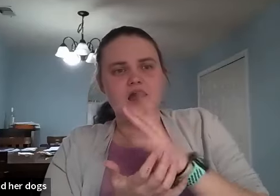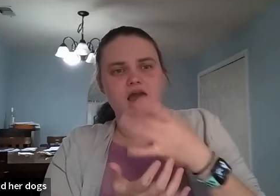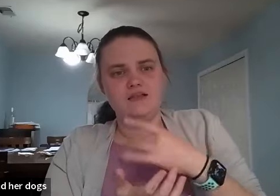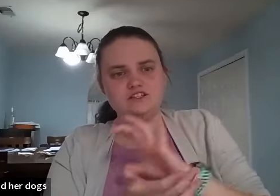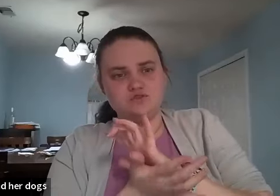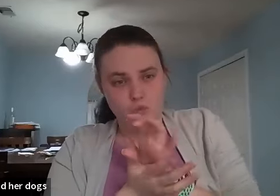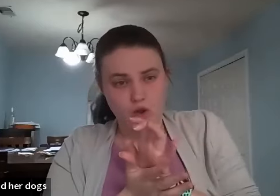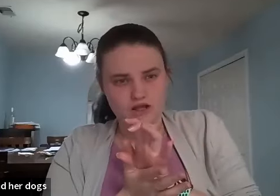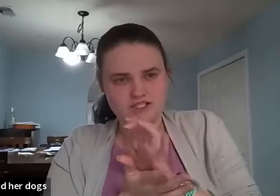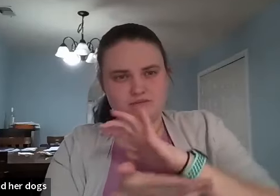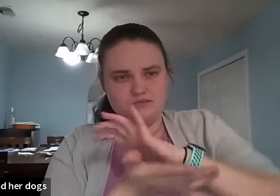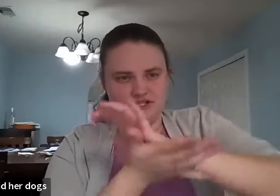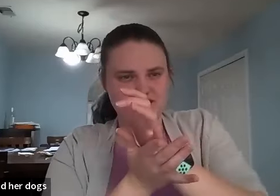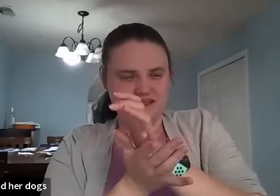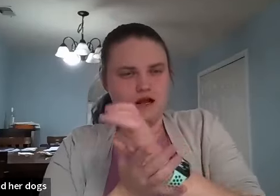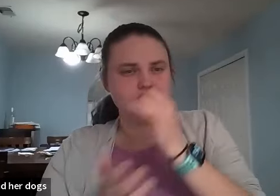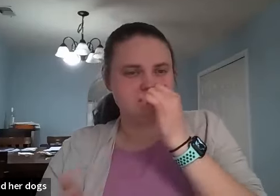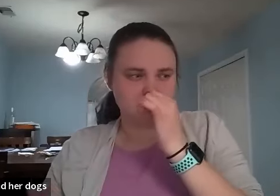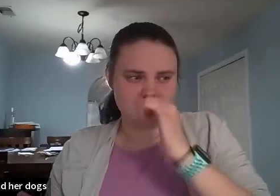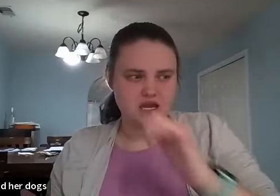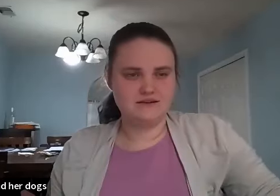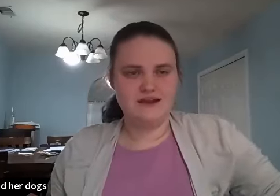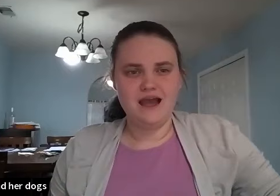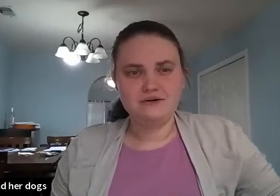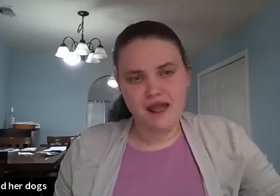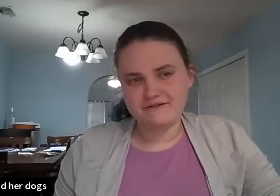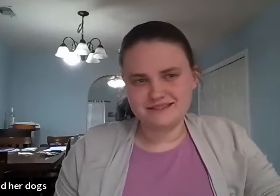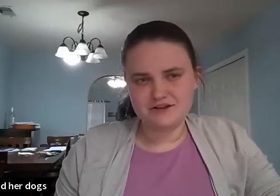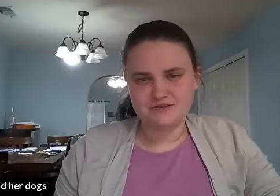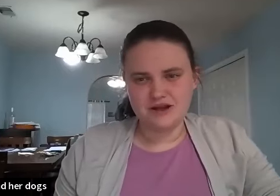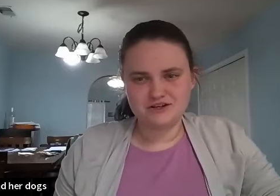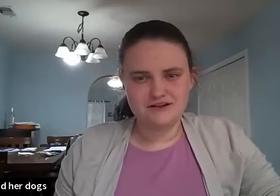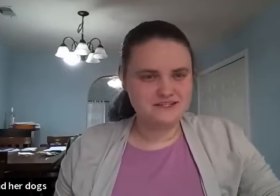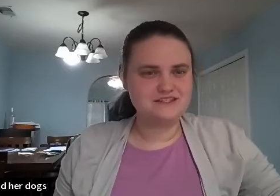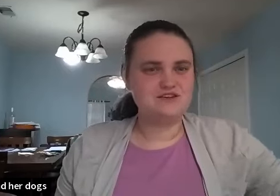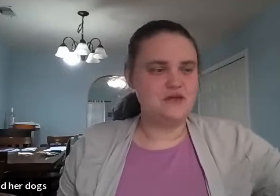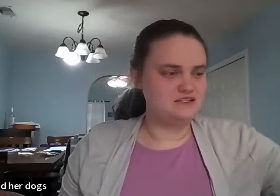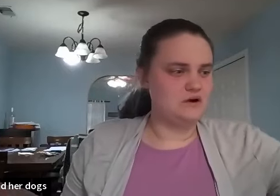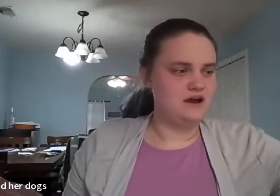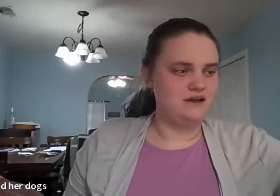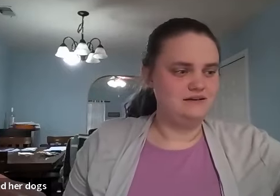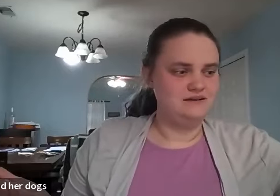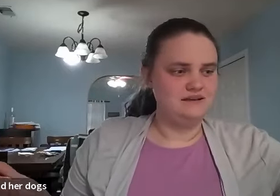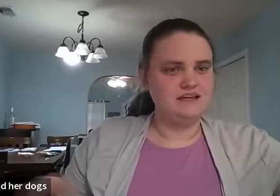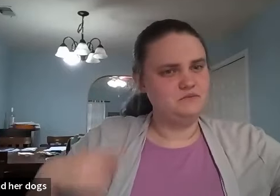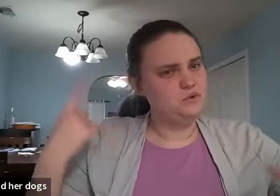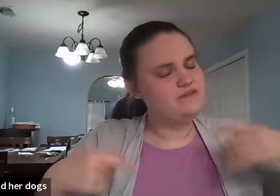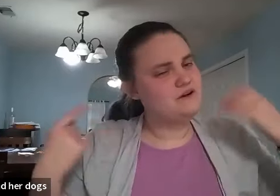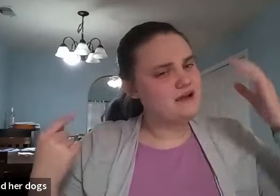I like squash, I'm pretty sure that's it. I'll double check. I don't have to say squash often, so that's why when